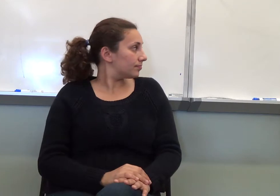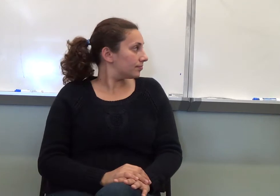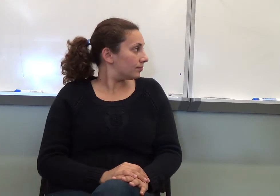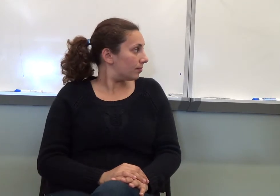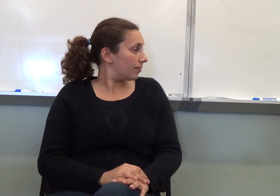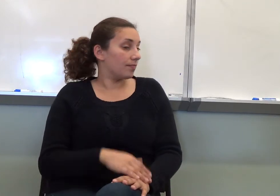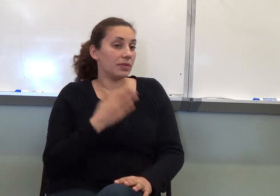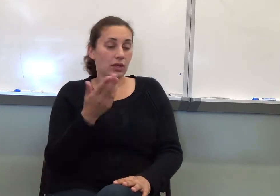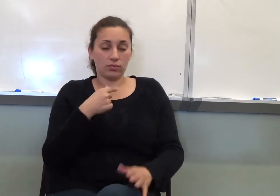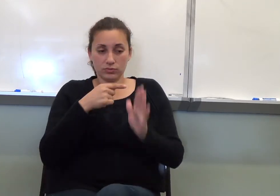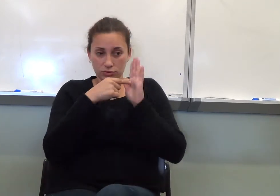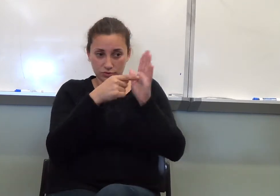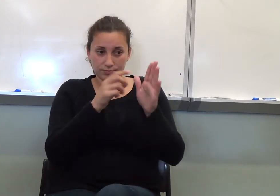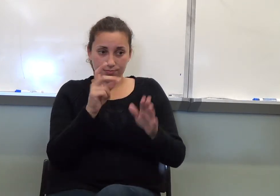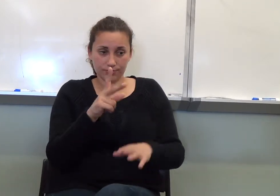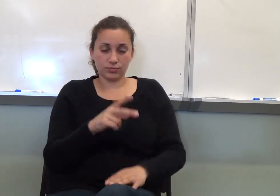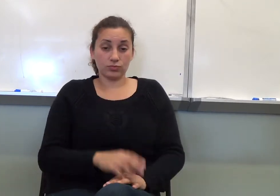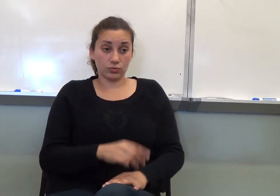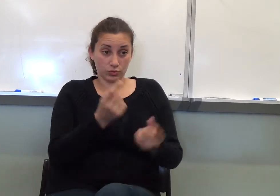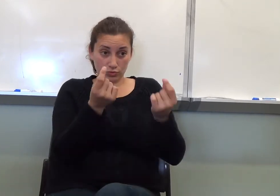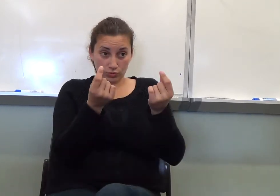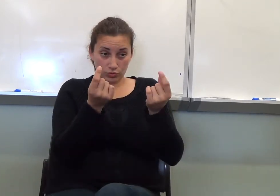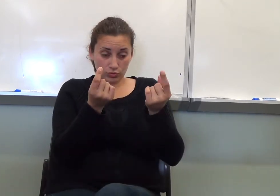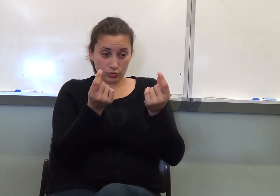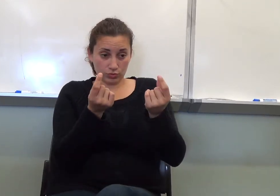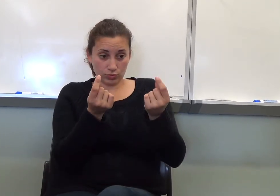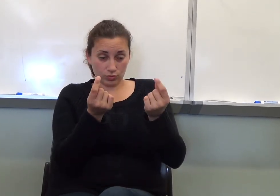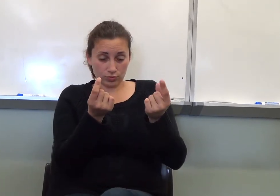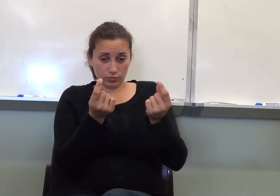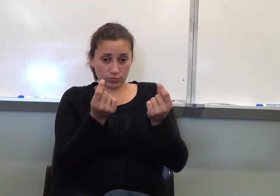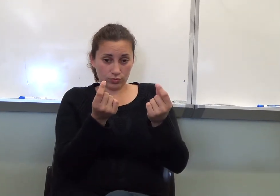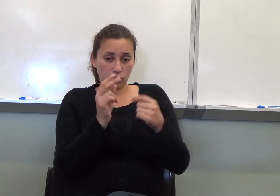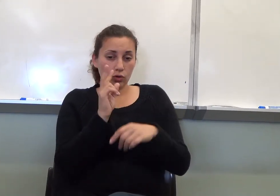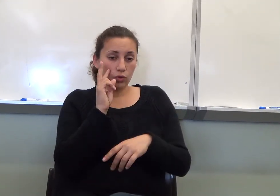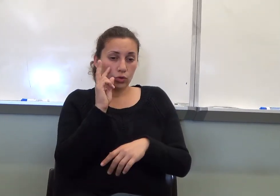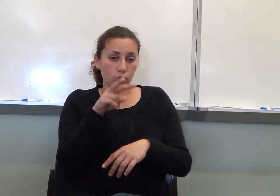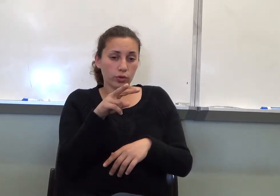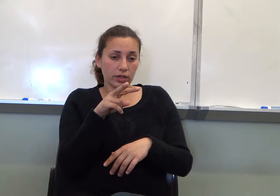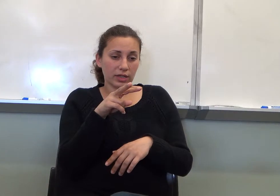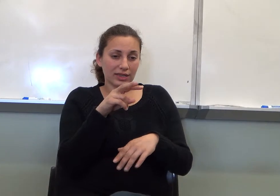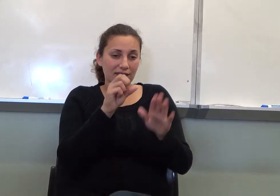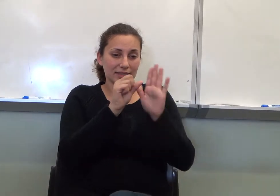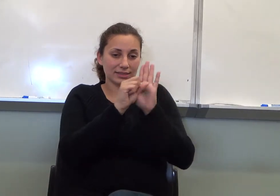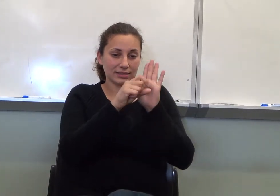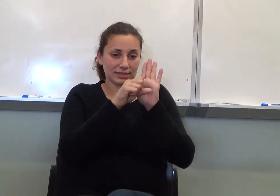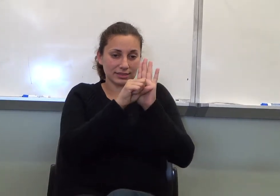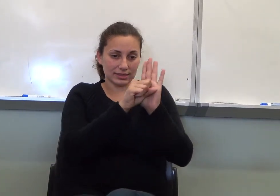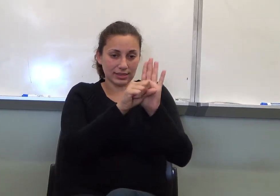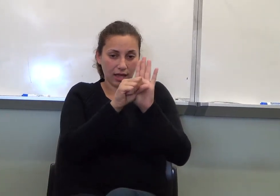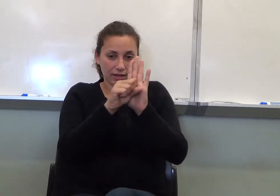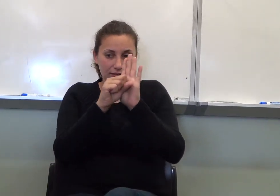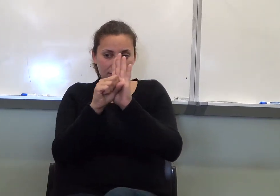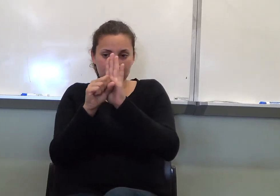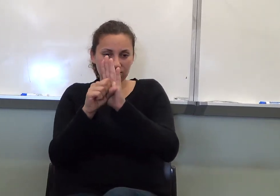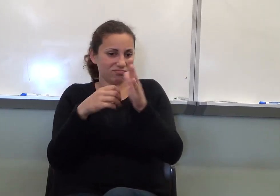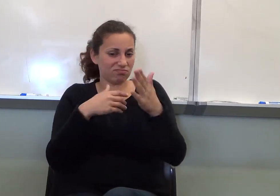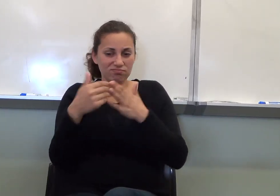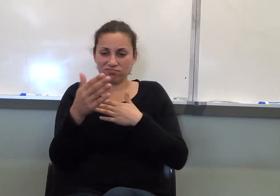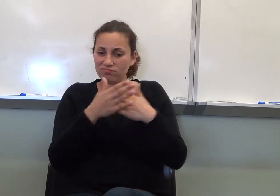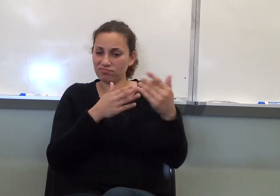it is. All you do is look at the sequence of signs you've got up there. And it doesn't matter whether it's subtraction or opposite, just look at the